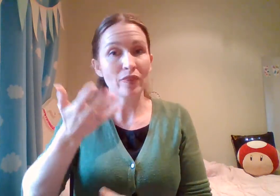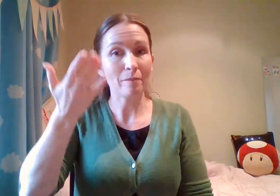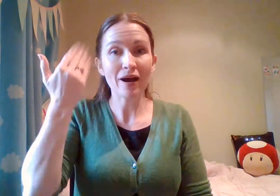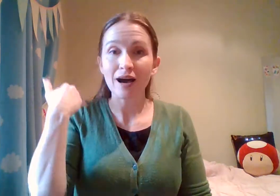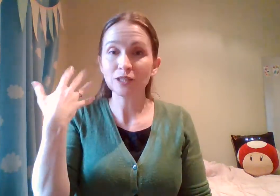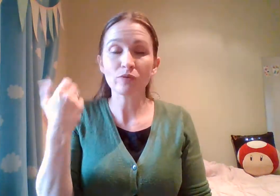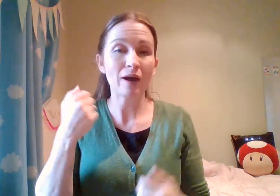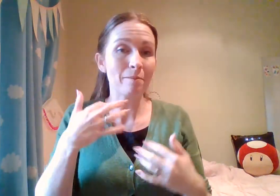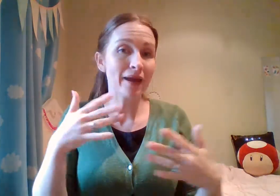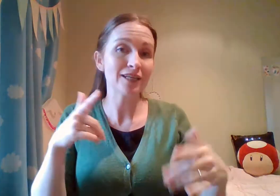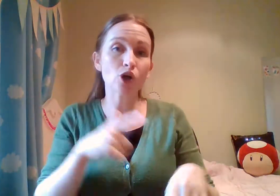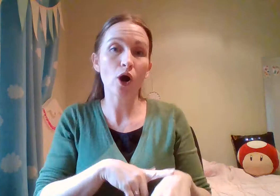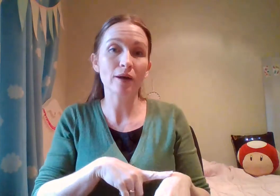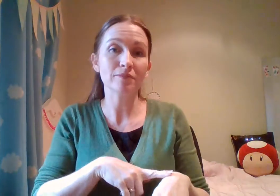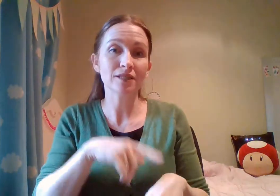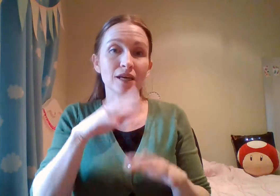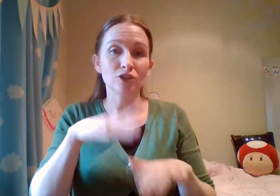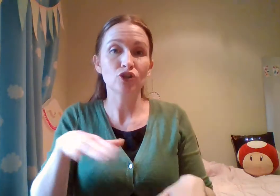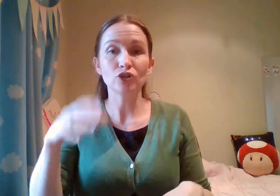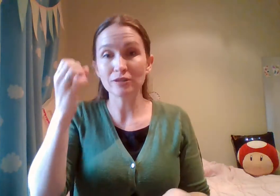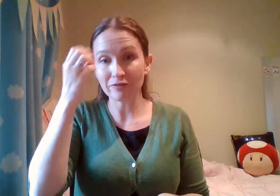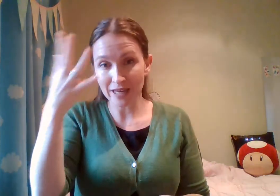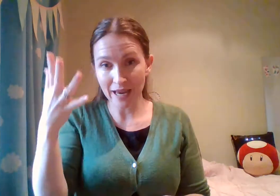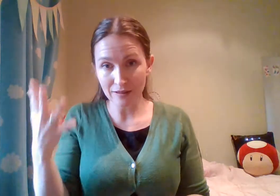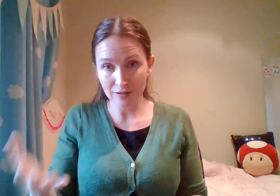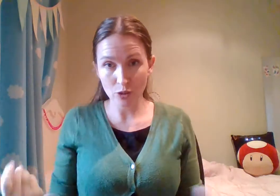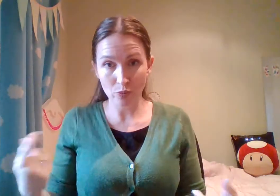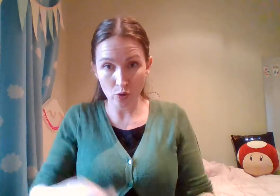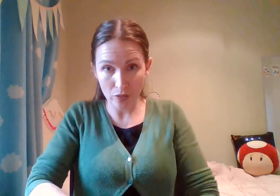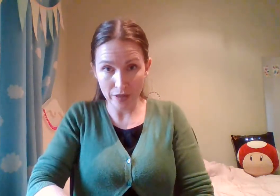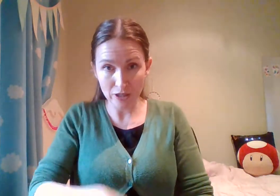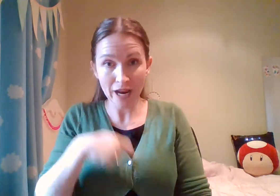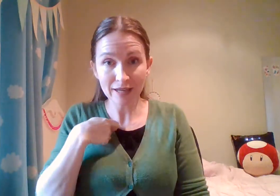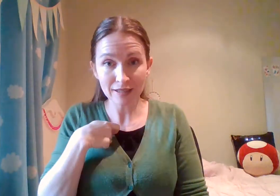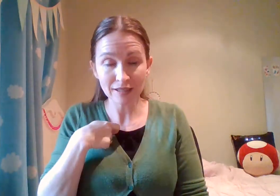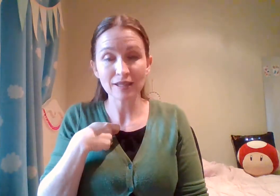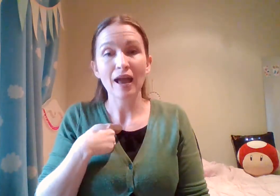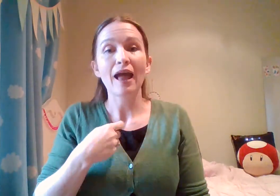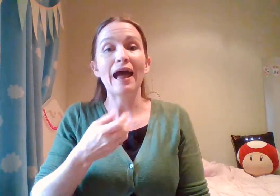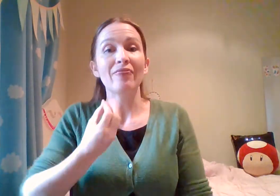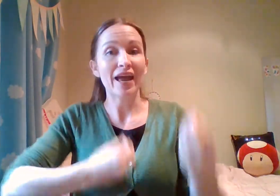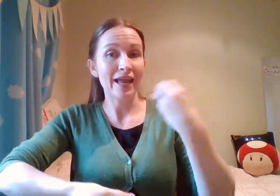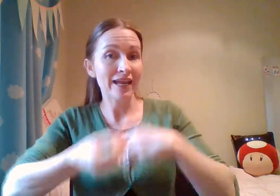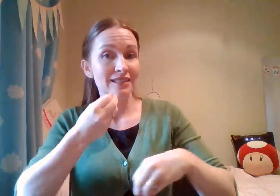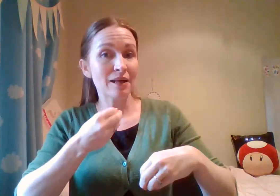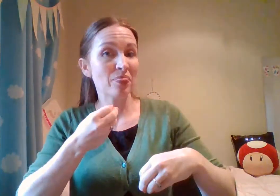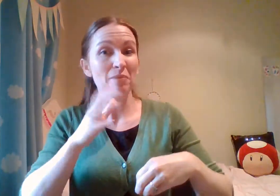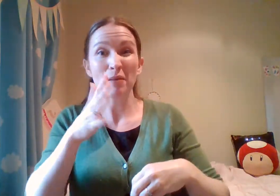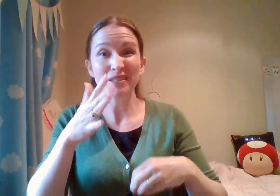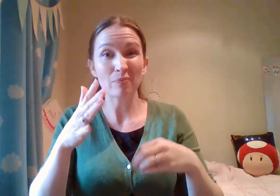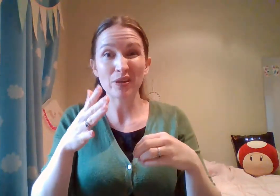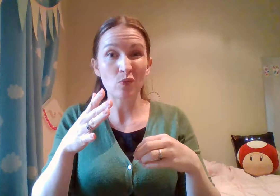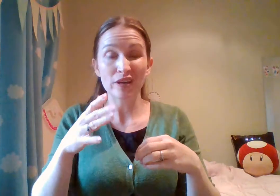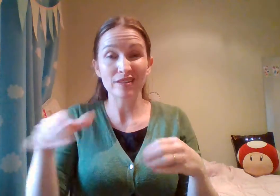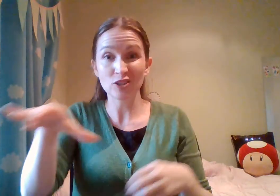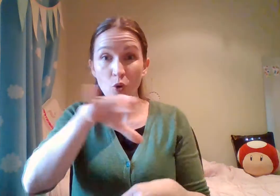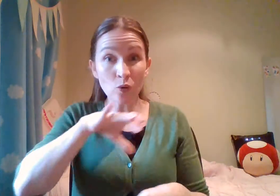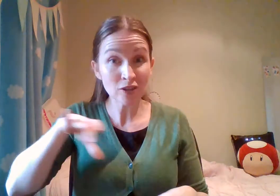the past, we've had many times students forget to put on their jackets and they eat something, maybe something with sauce on